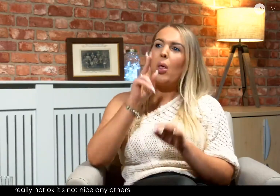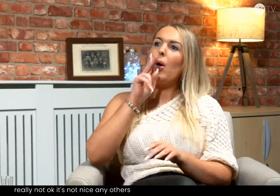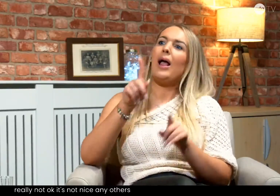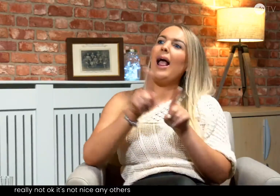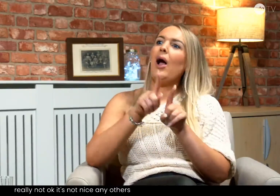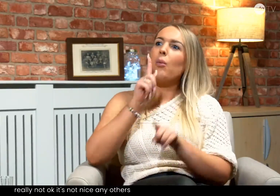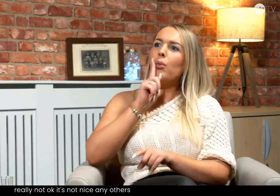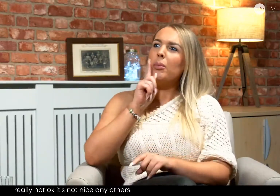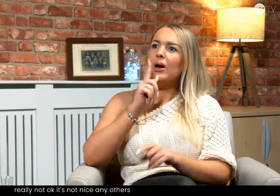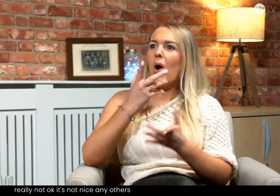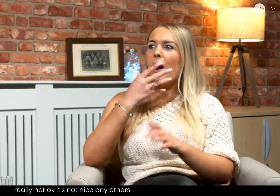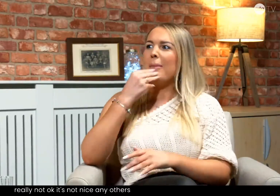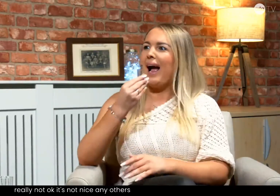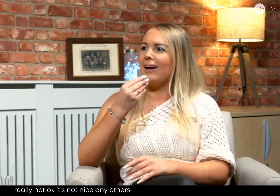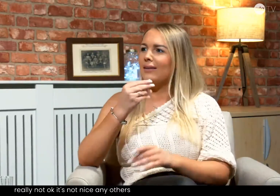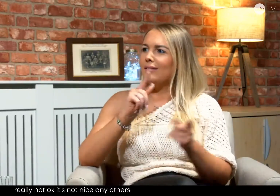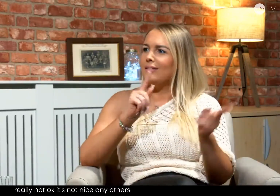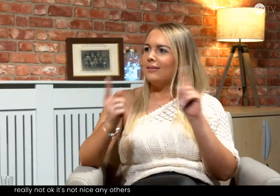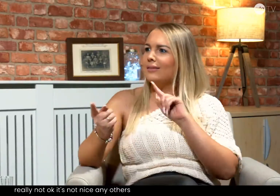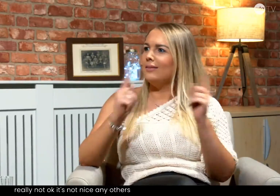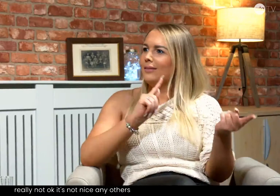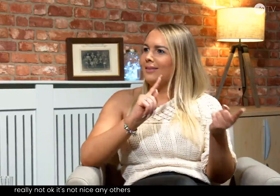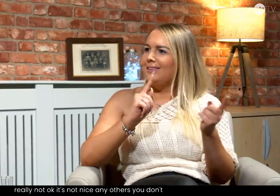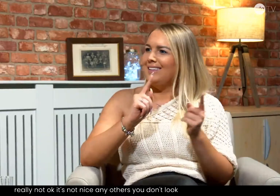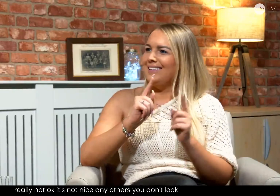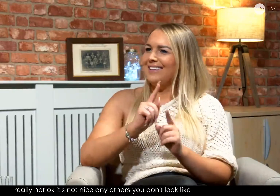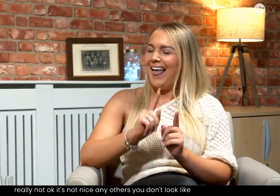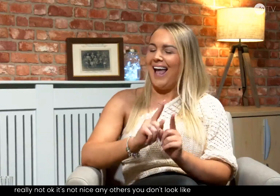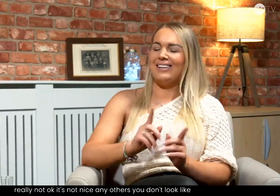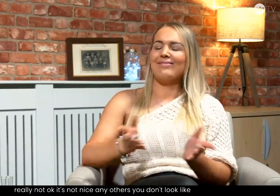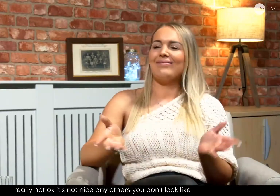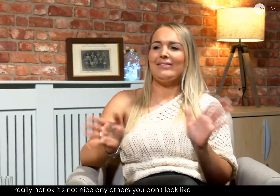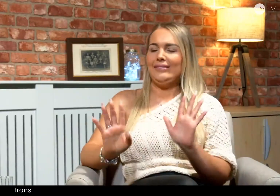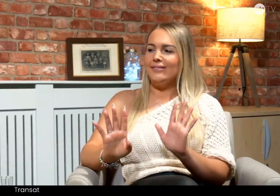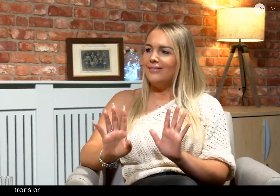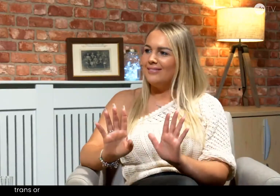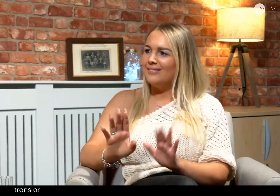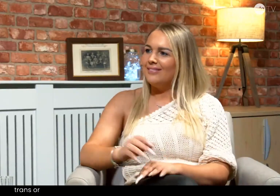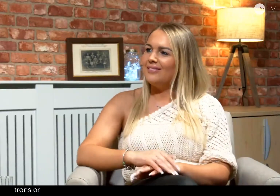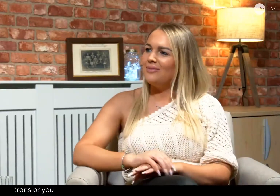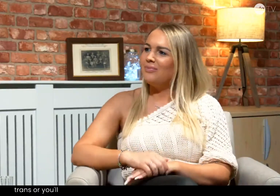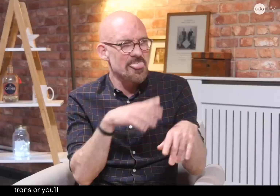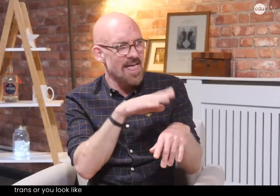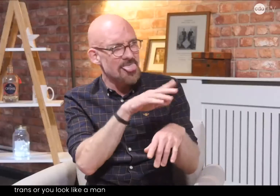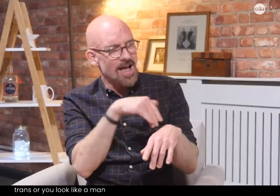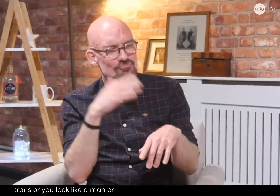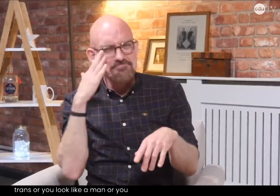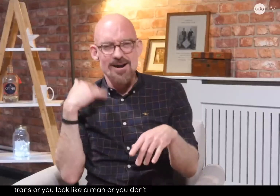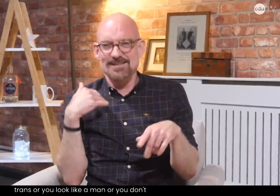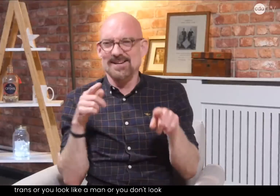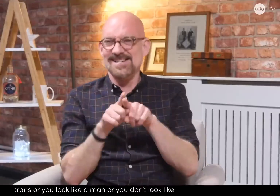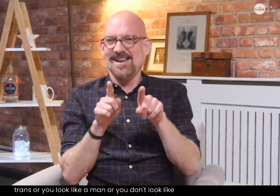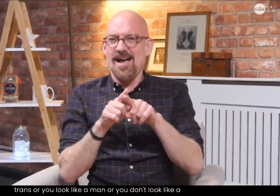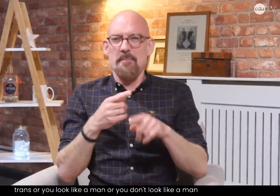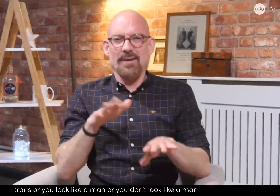People saying, oh, you don't look like trans, or oh, you look like a man, or you don't look like a man, or, you know, commenting on my